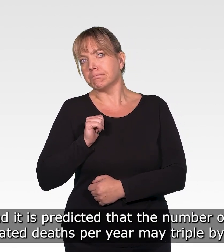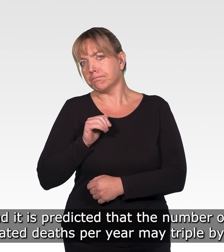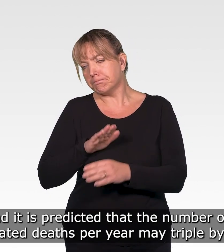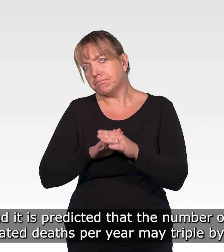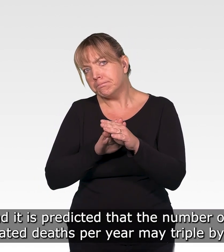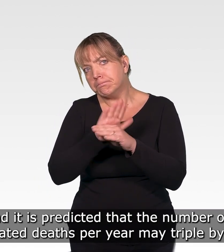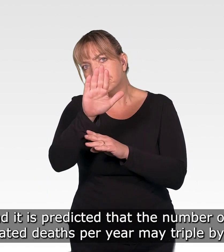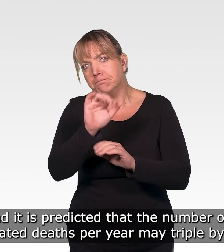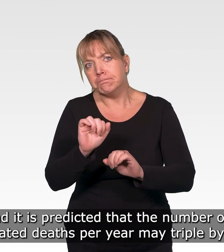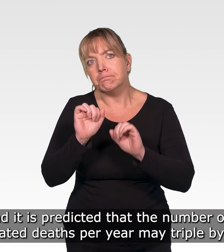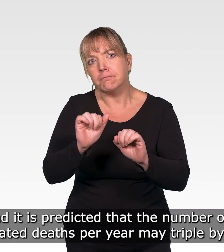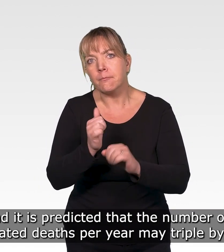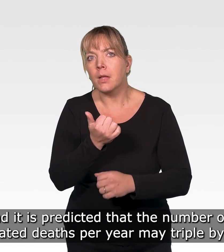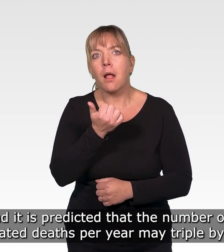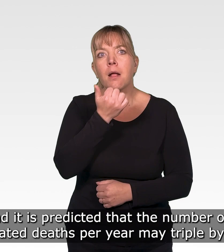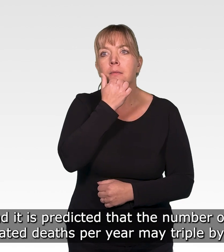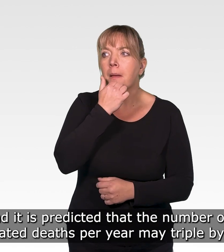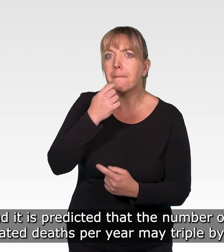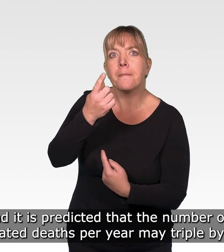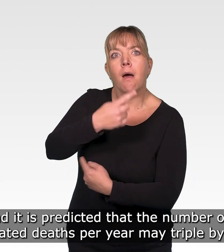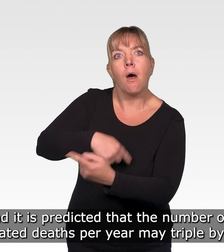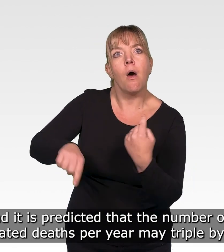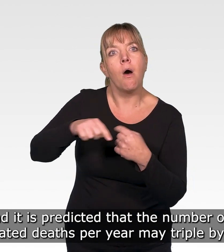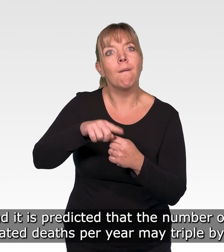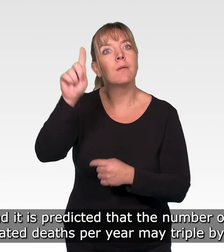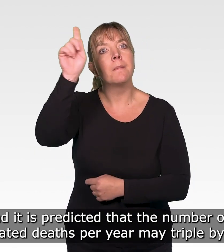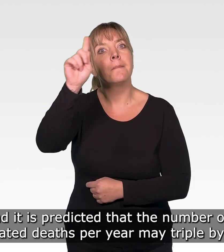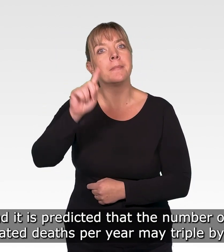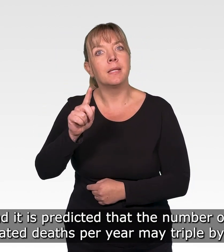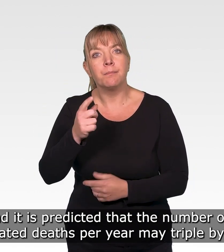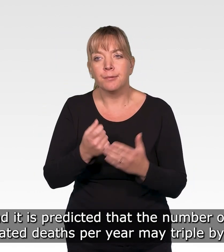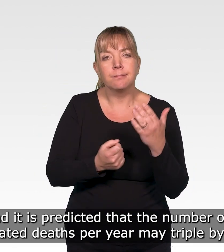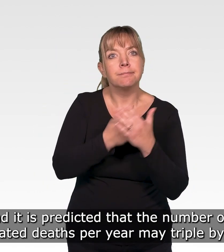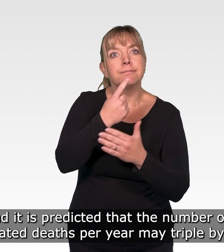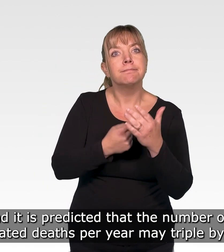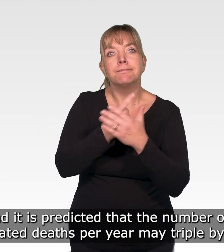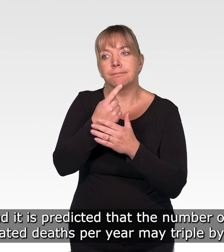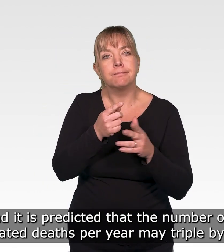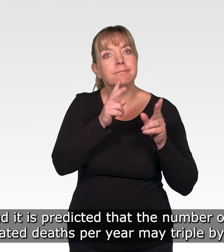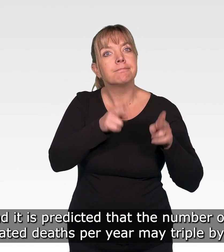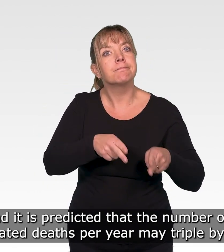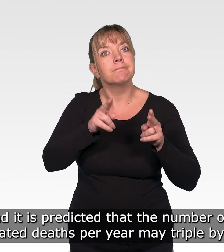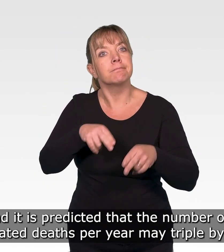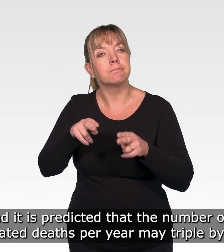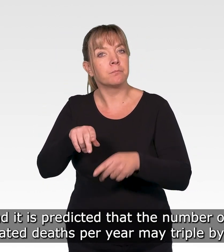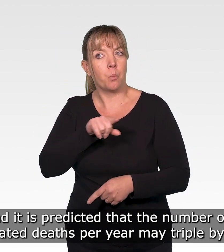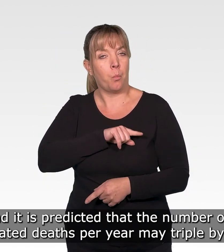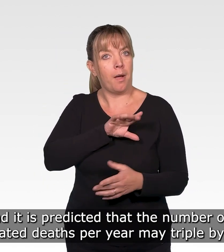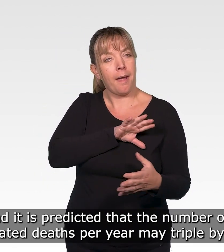And it is predicted that the number of heat-related deaths per year may triple by 2050.